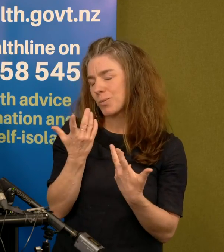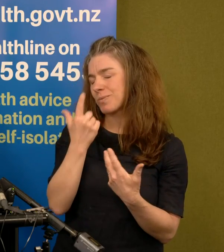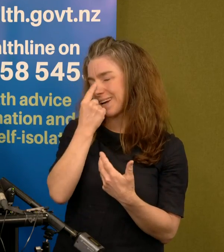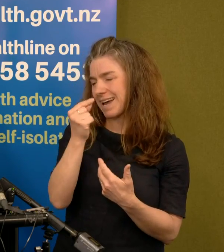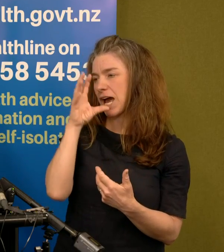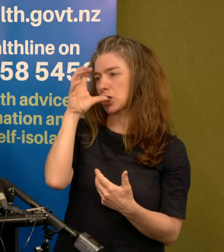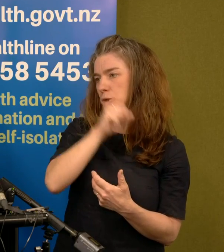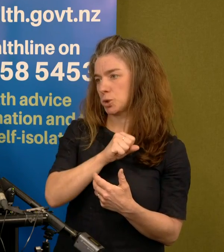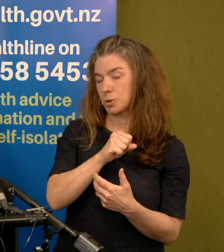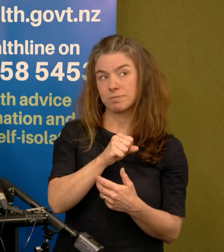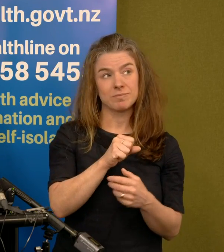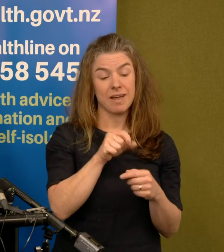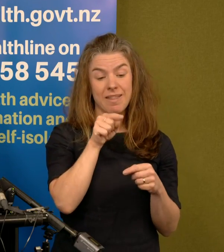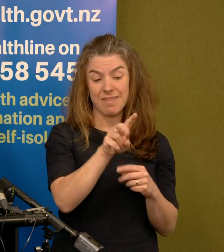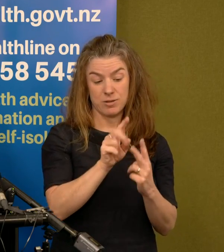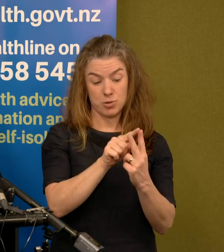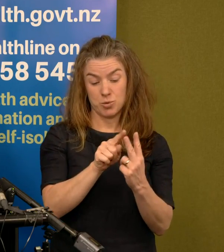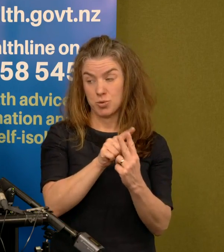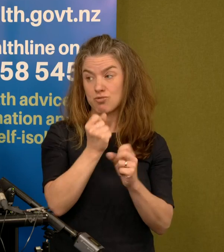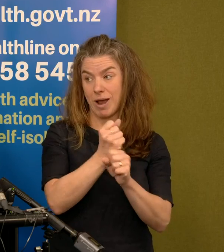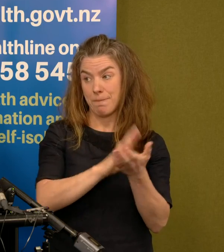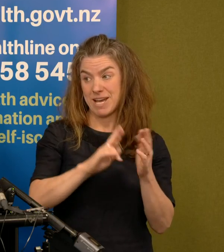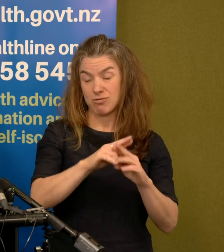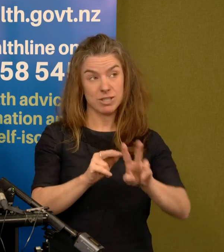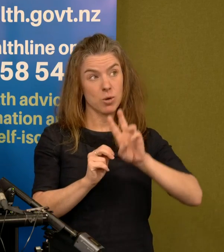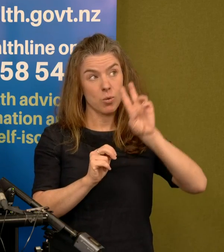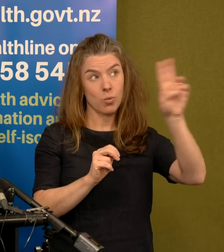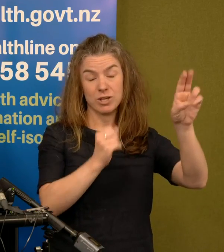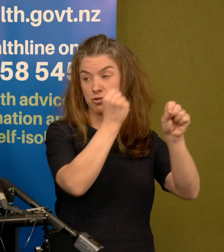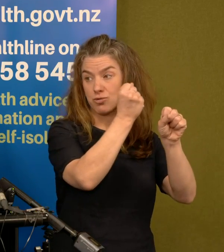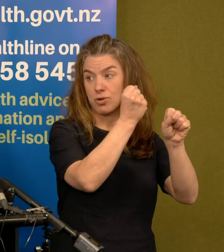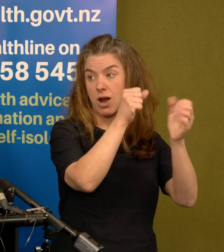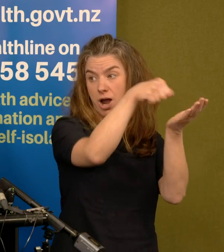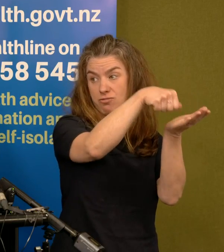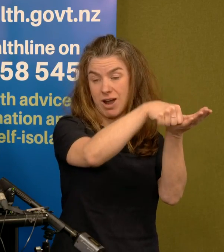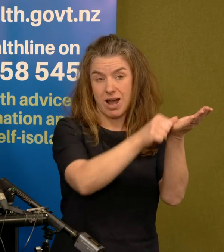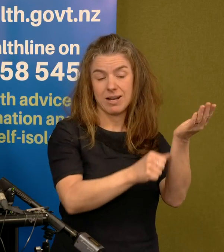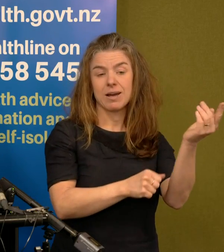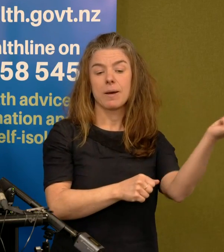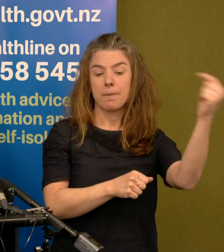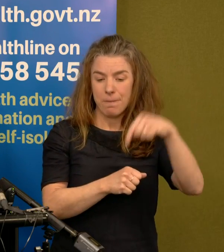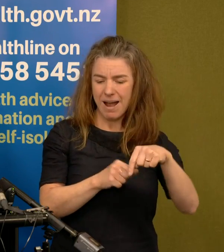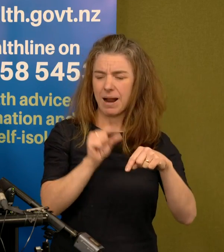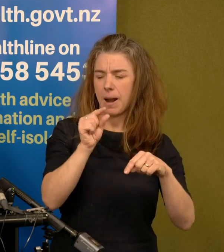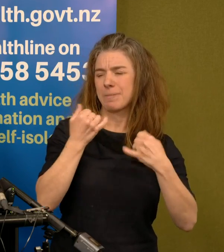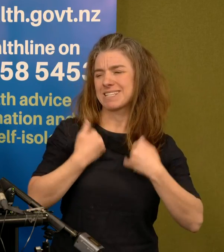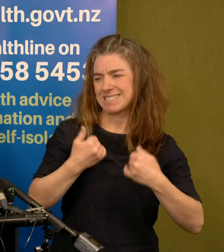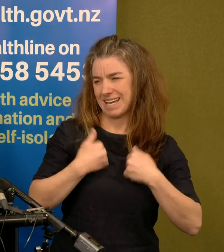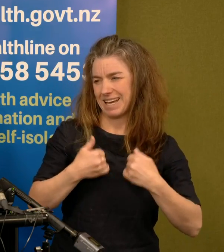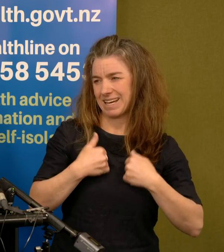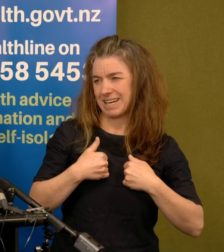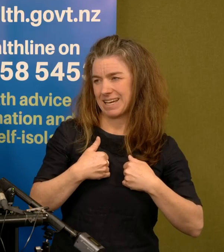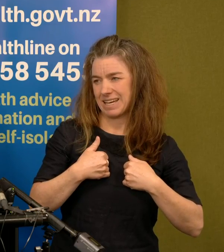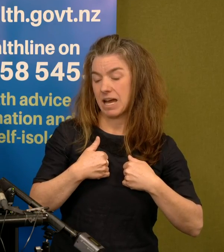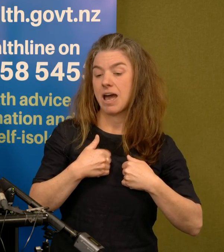the travel from Iran, the fact that they had a mild illness for a couple of days once back, and the fact that